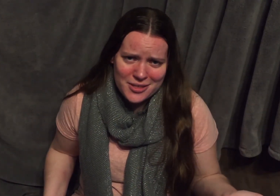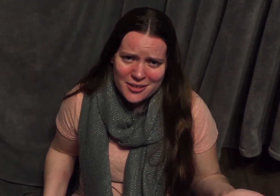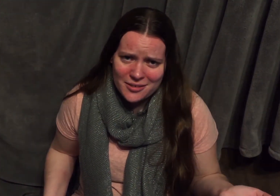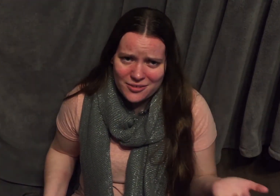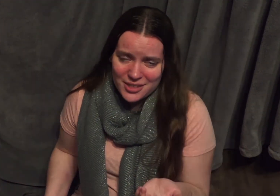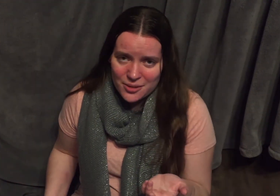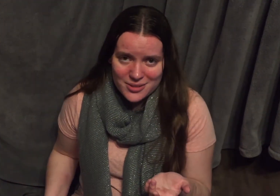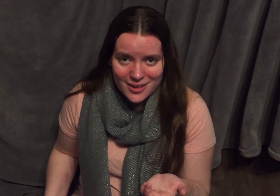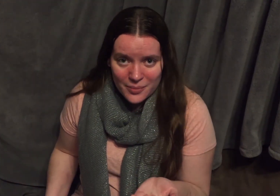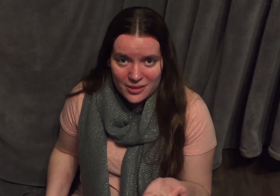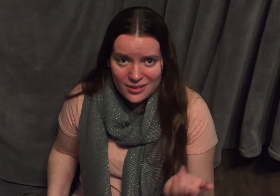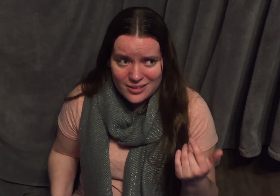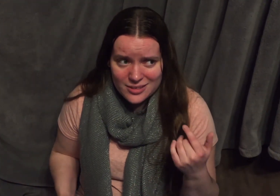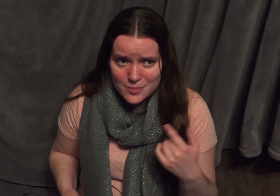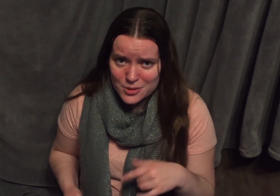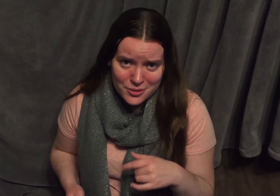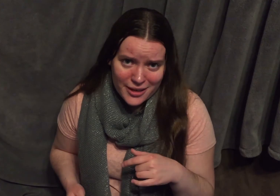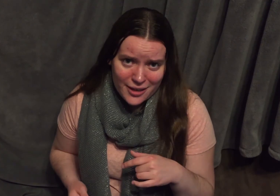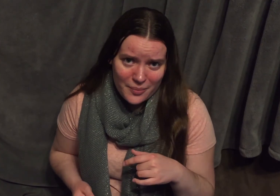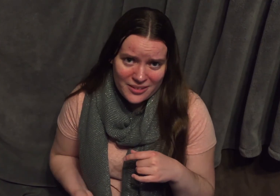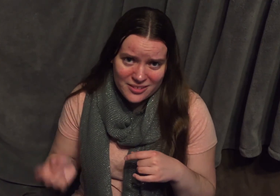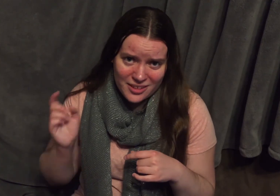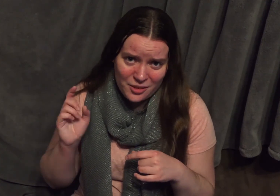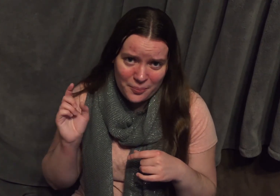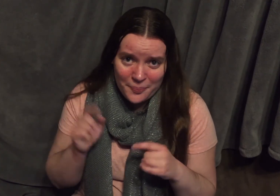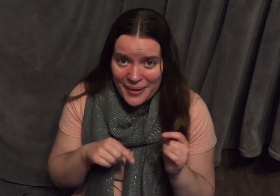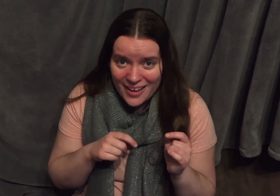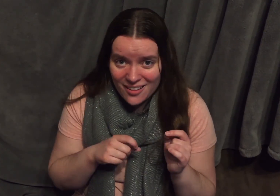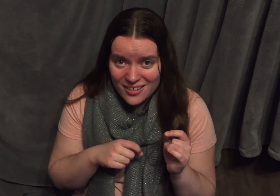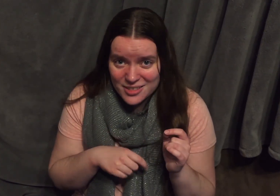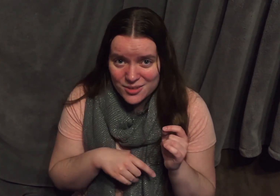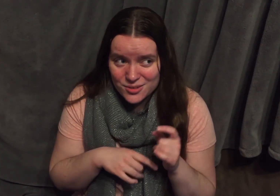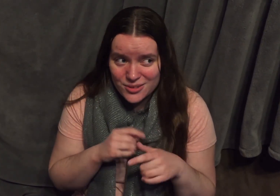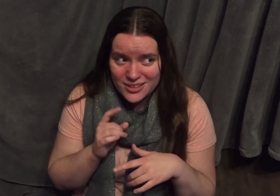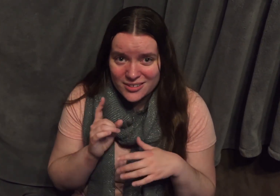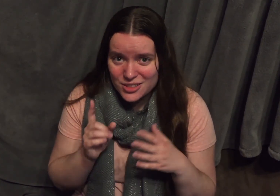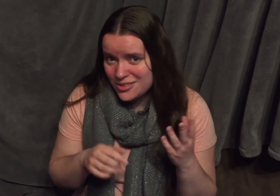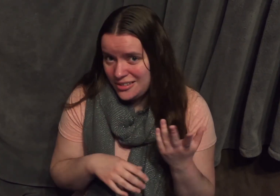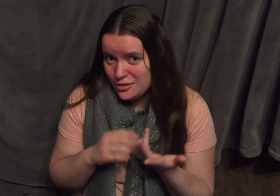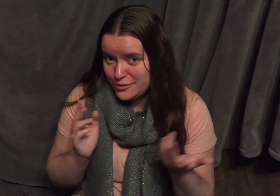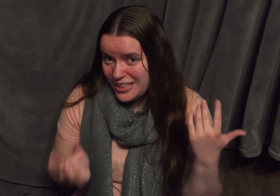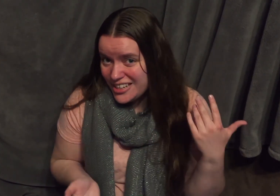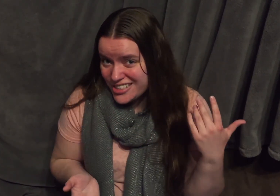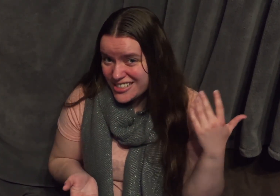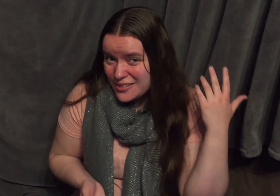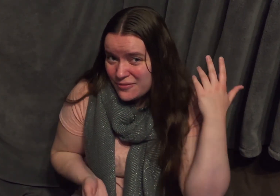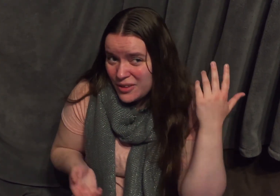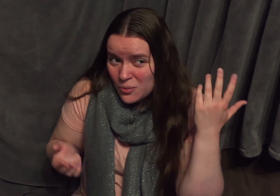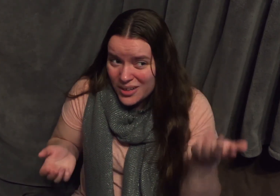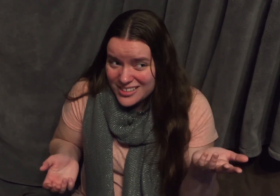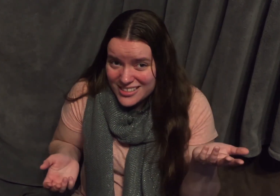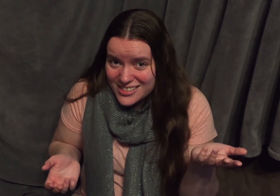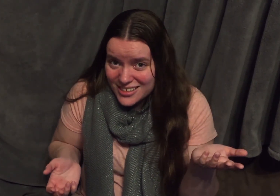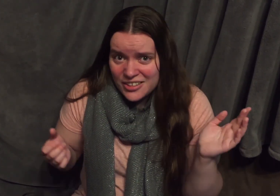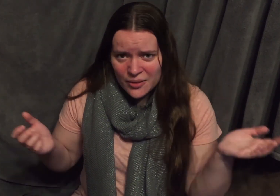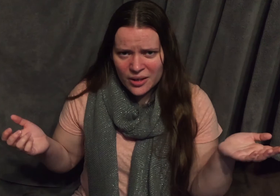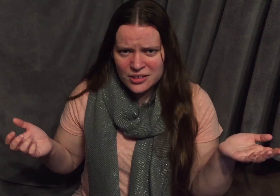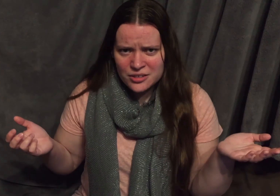seeing videos that I make, hit subscribe and the little bell so you can turn on notifications if you want. There are now 100